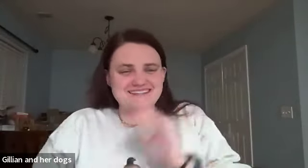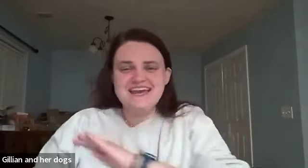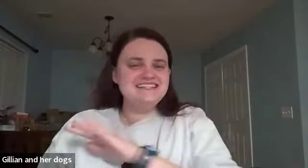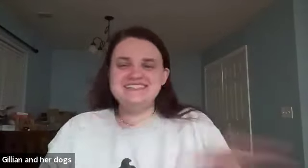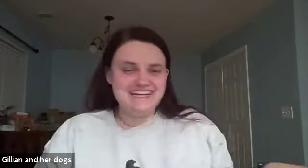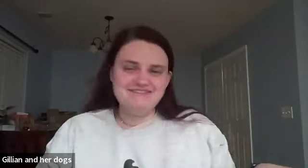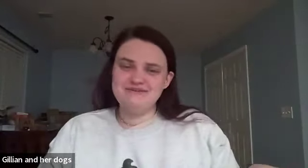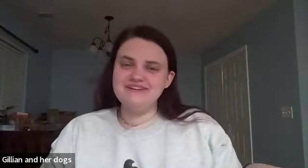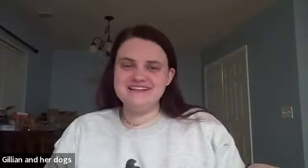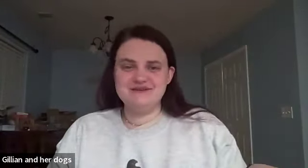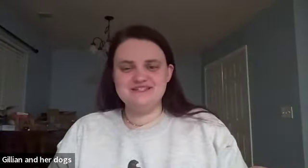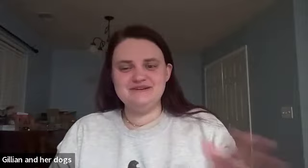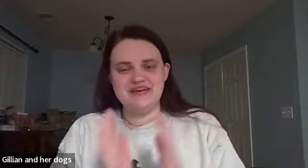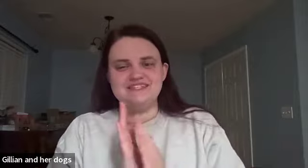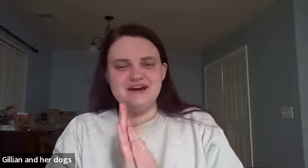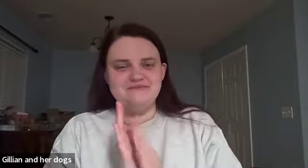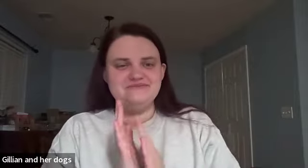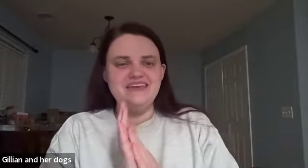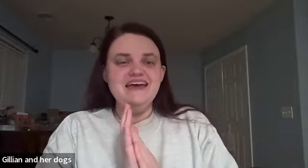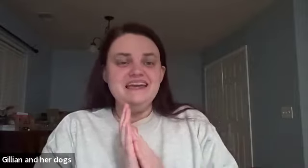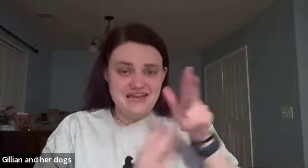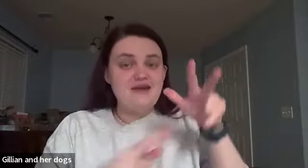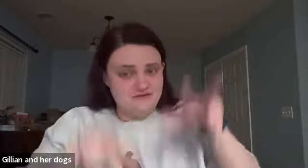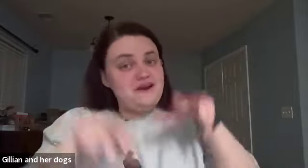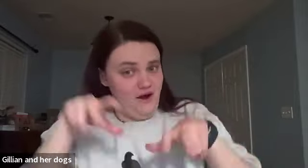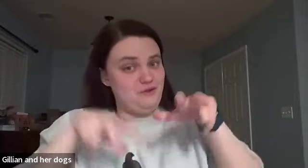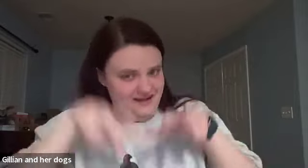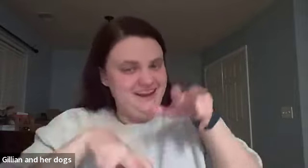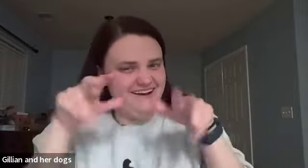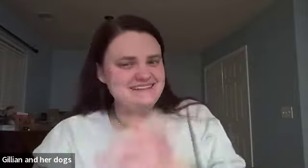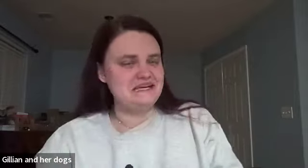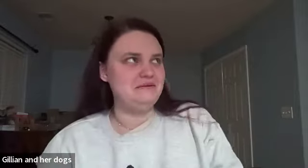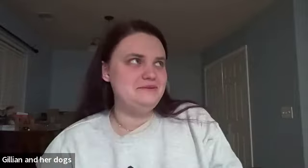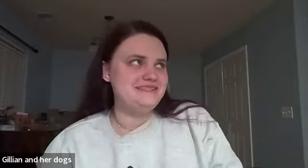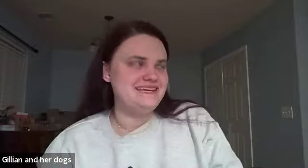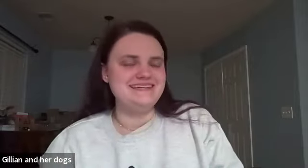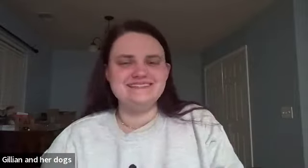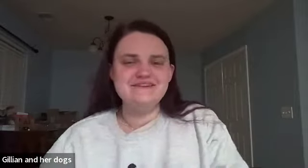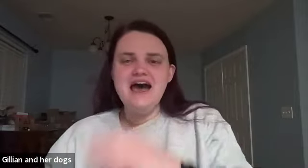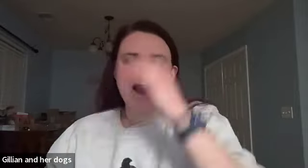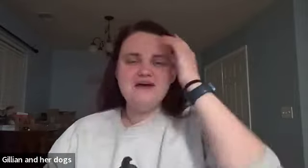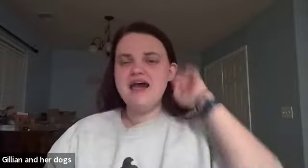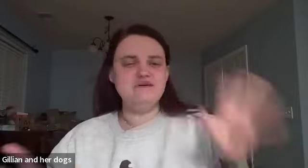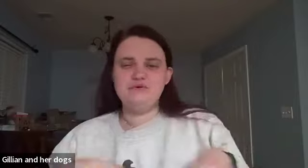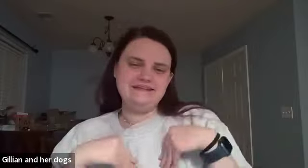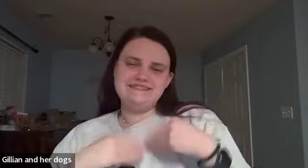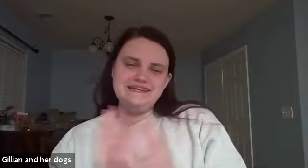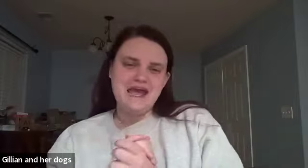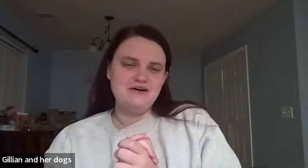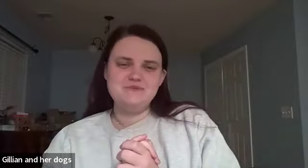fast. Didn't even realize I was doing that. So yeah, it was very awkward. I was like, whoopsies. I've embraced it now,